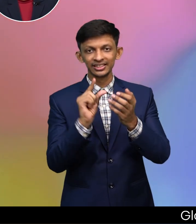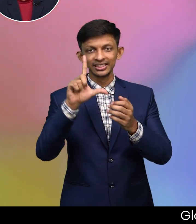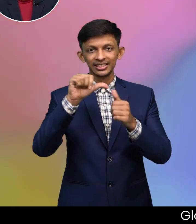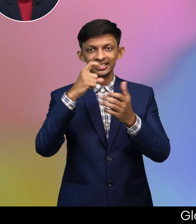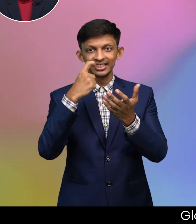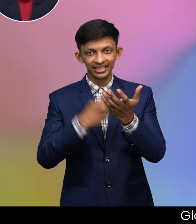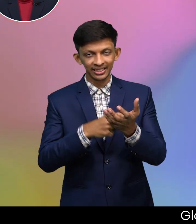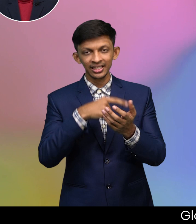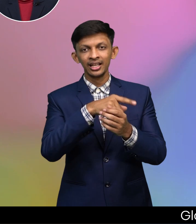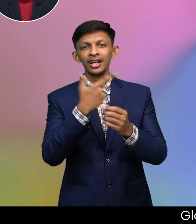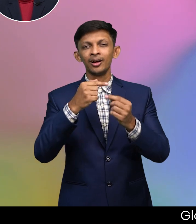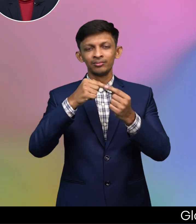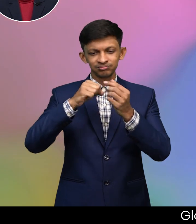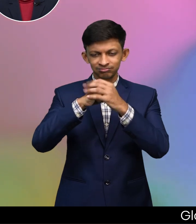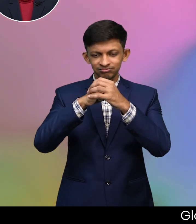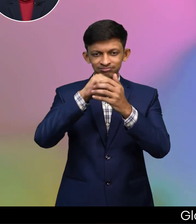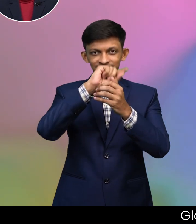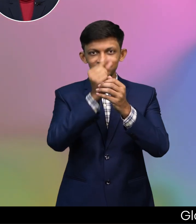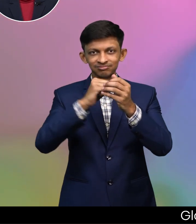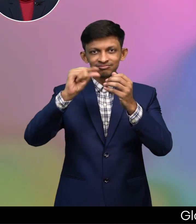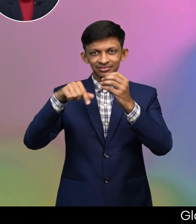mechanism of urine formation,